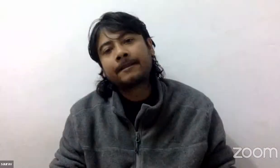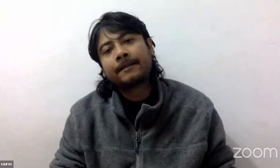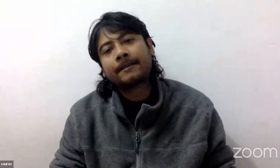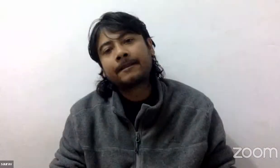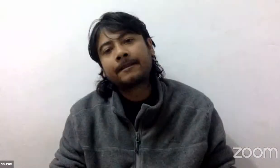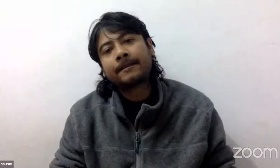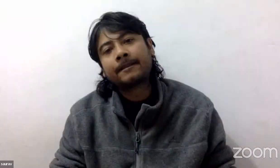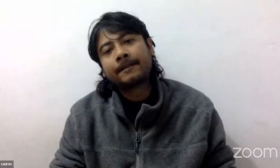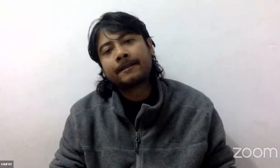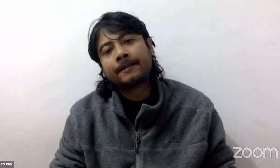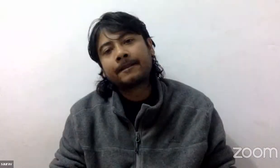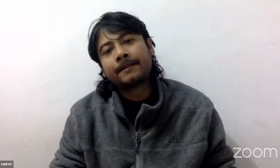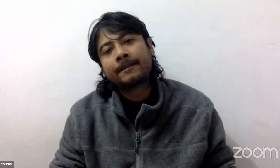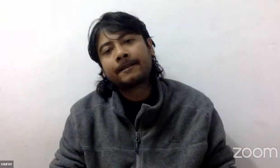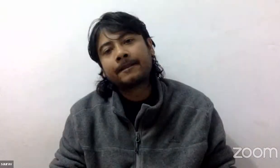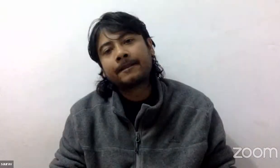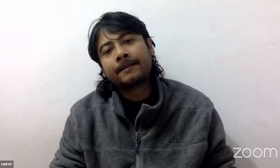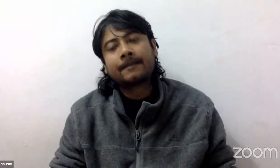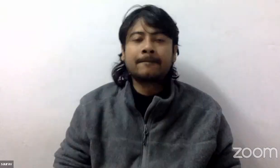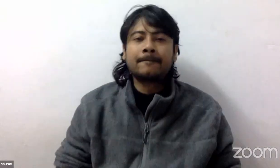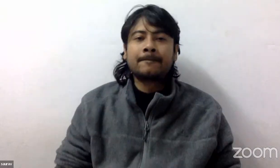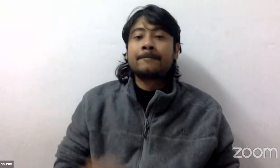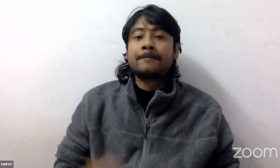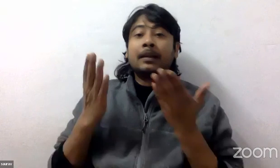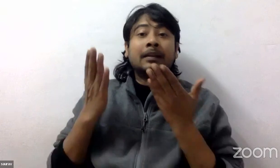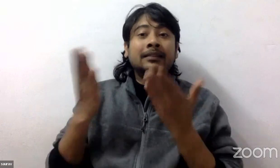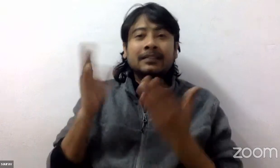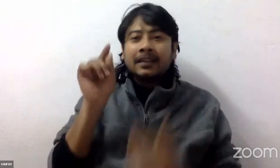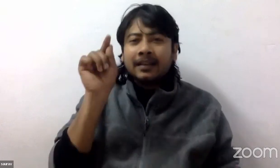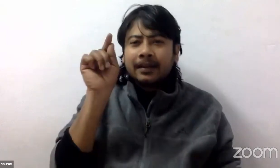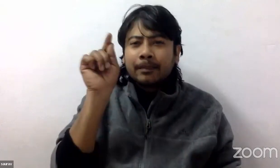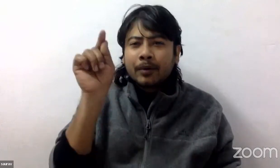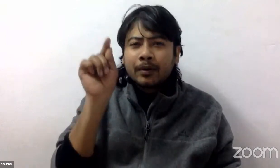So here are a couple of things that which tells us that,